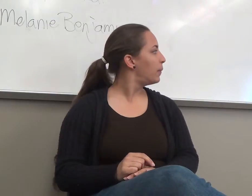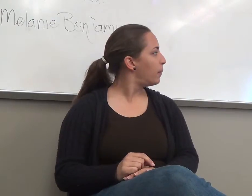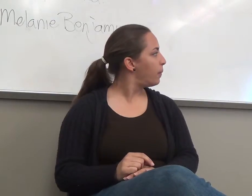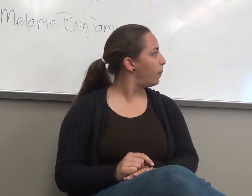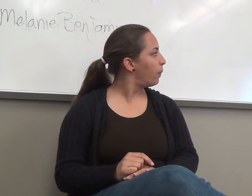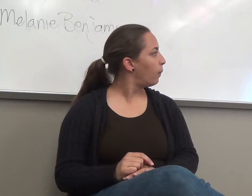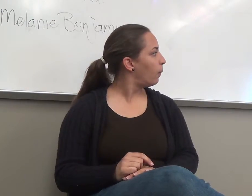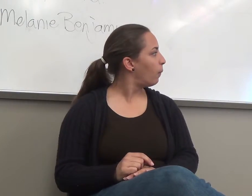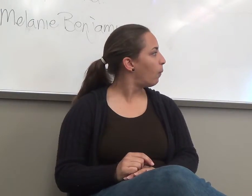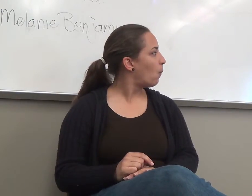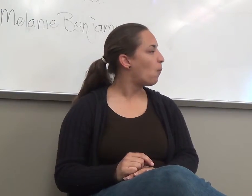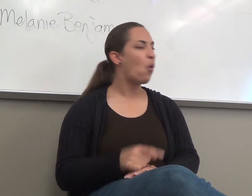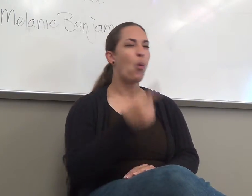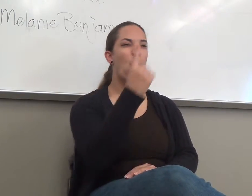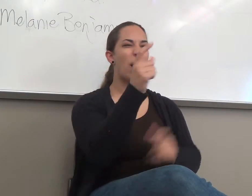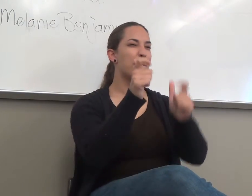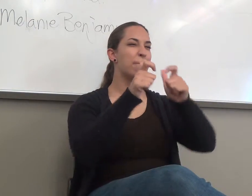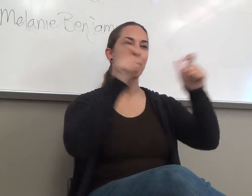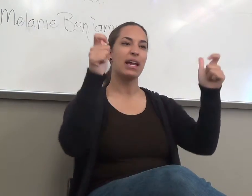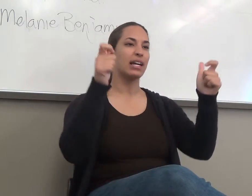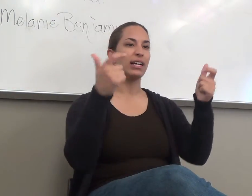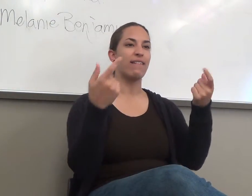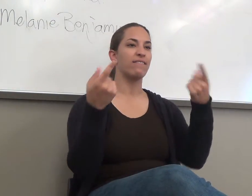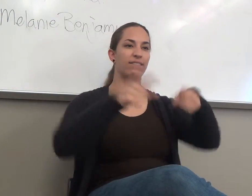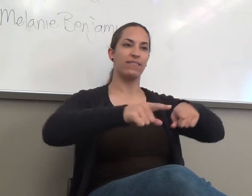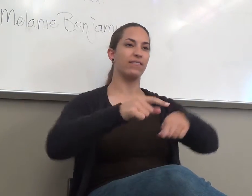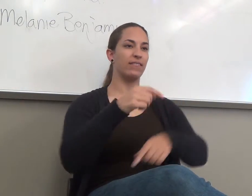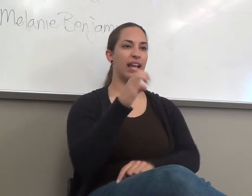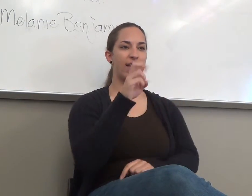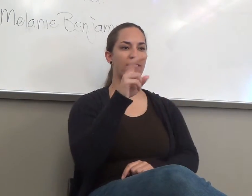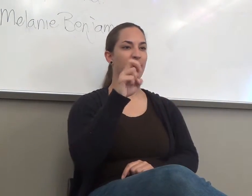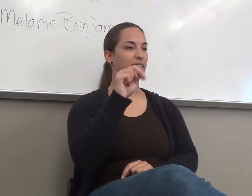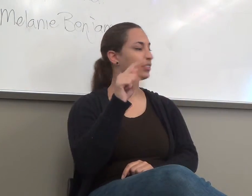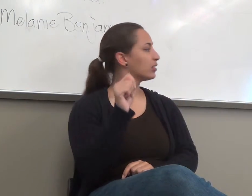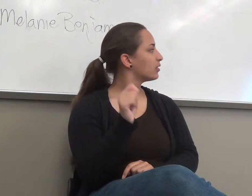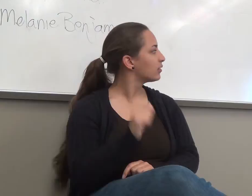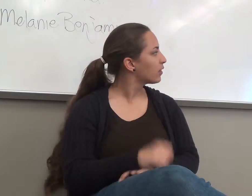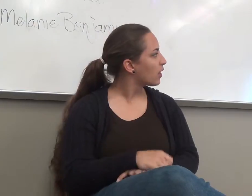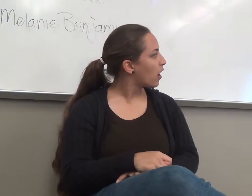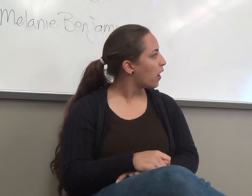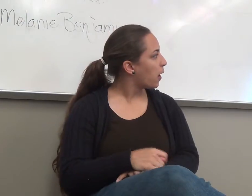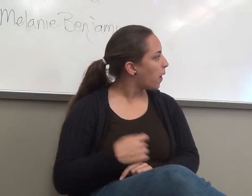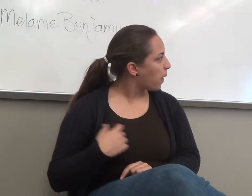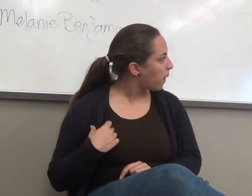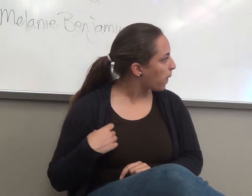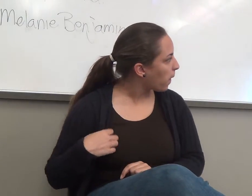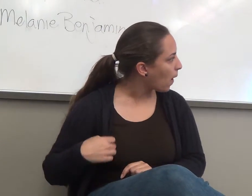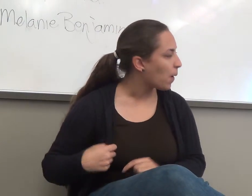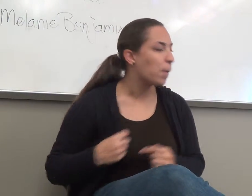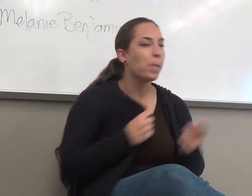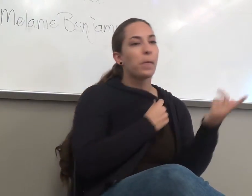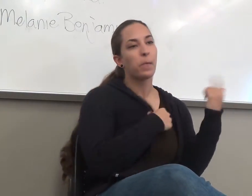You have one big event. And I keep putting this up here because this is what I call it.